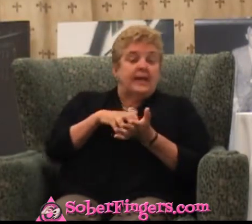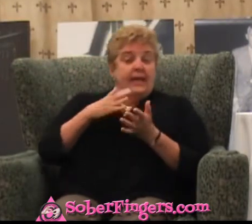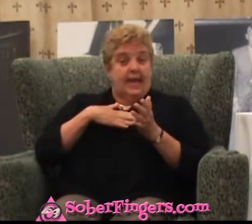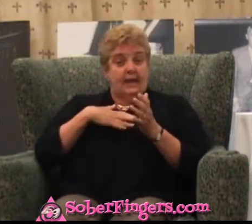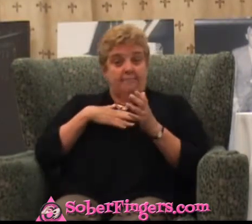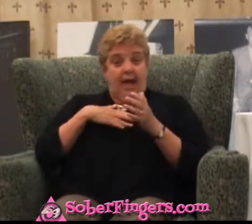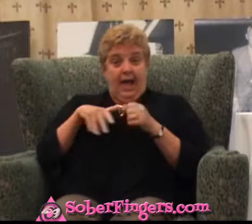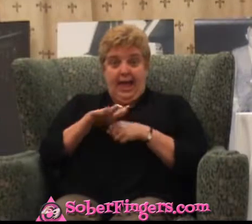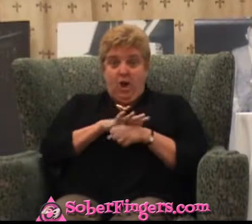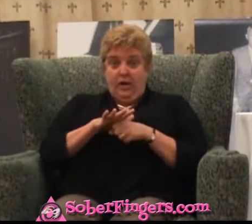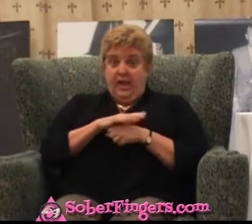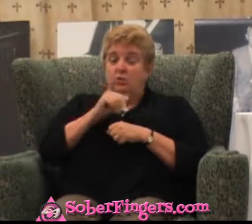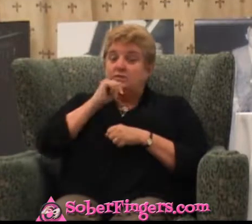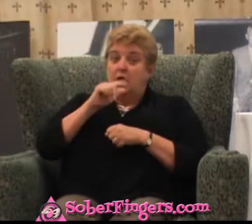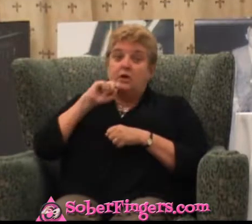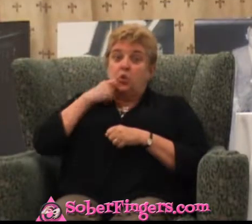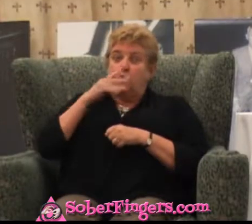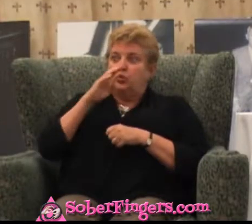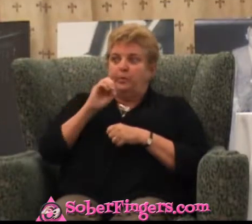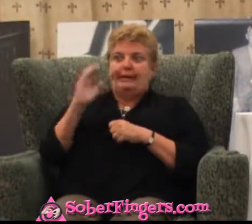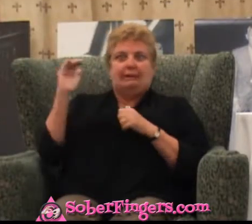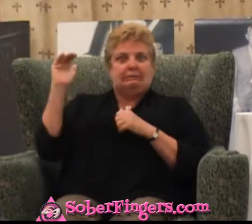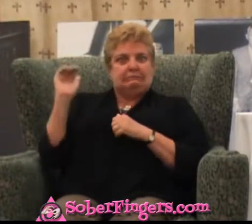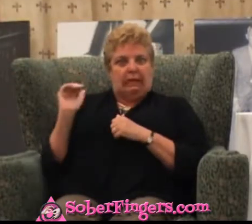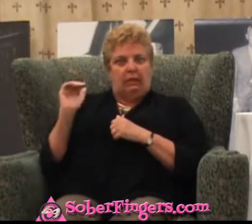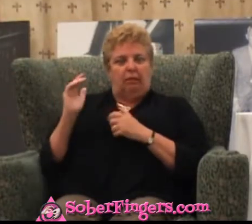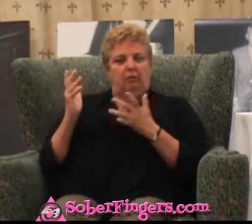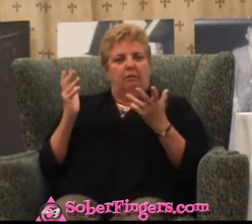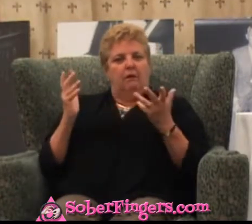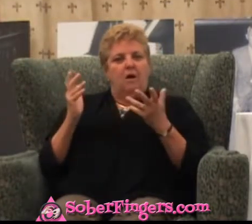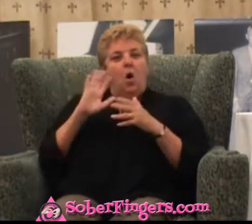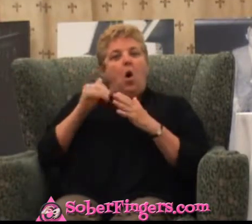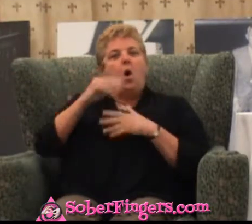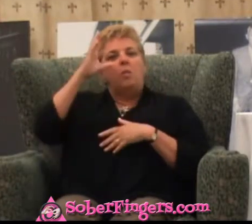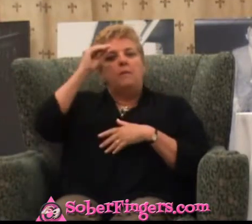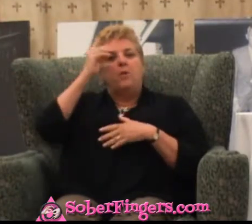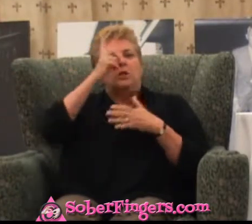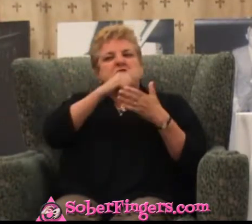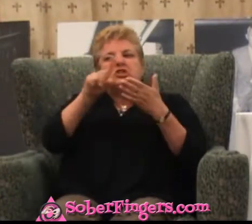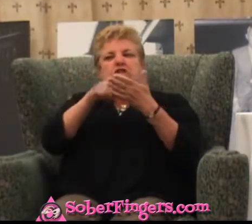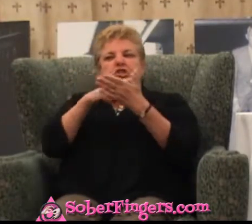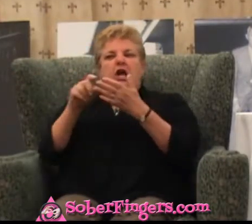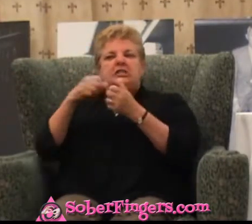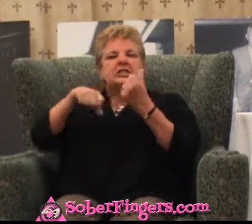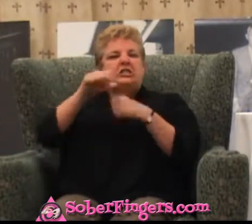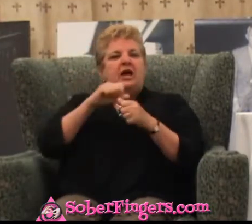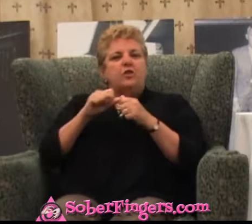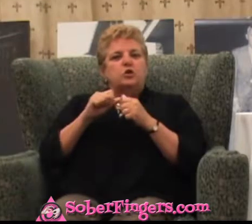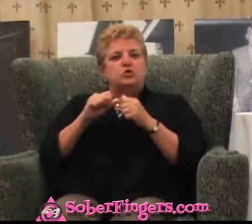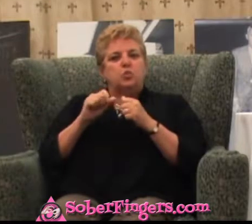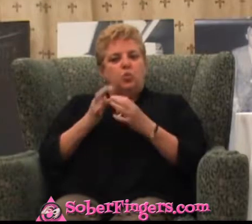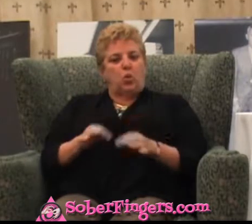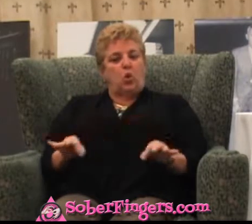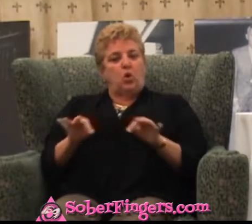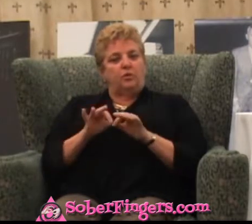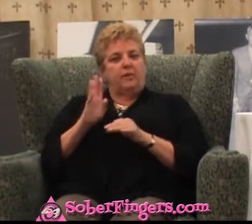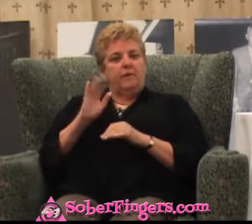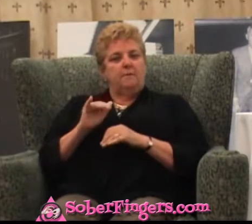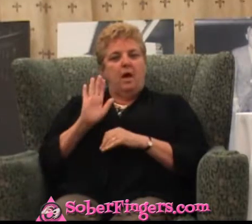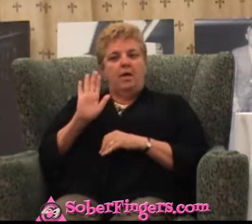not cool to be little because all the boys judged each other's self-worth by their athletic prowess,